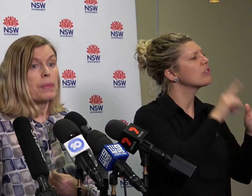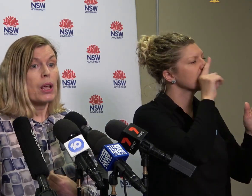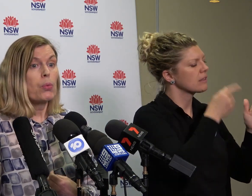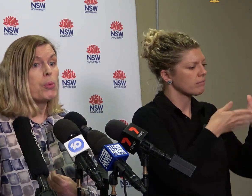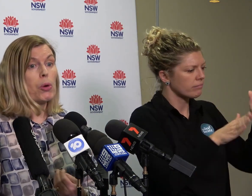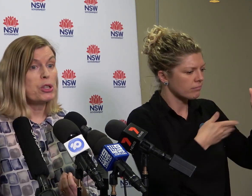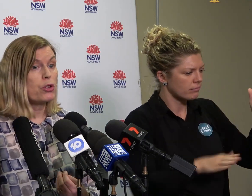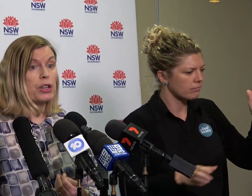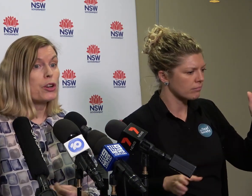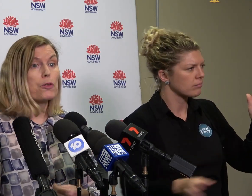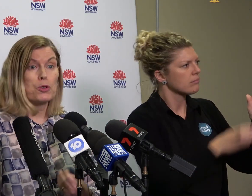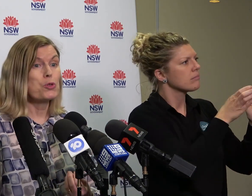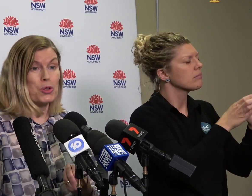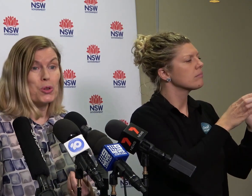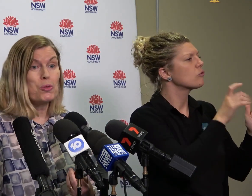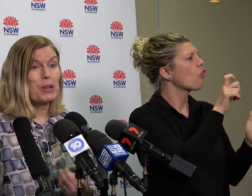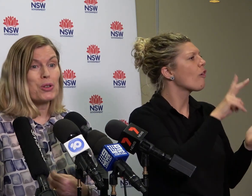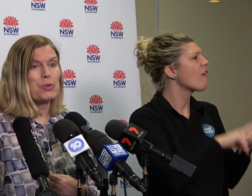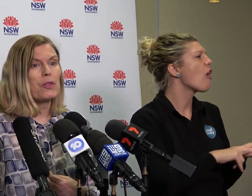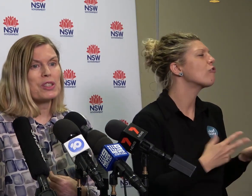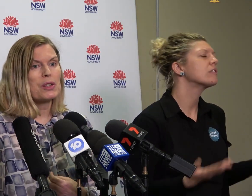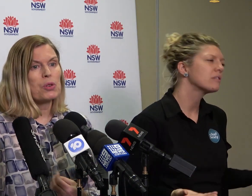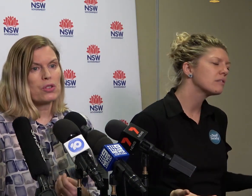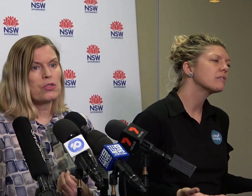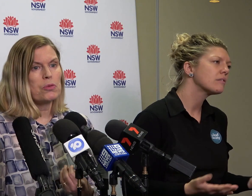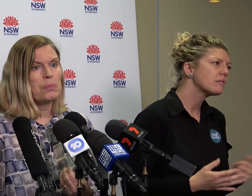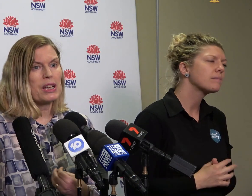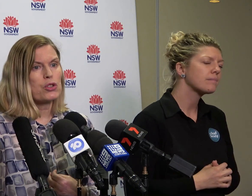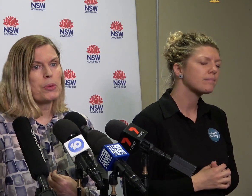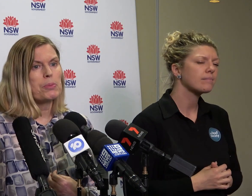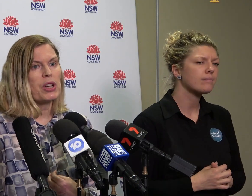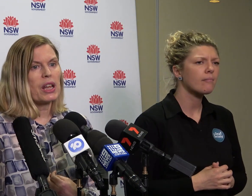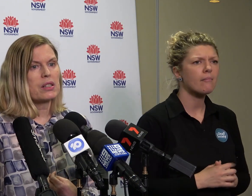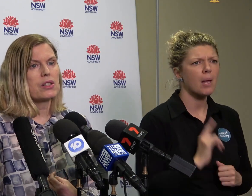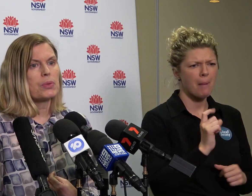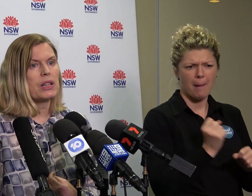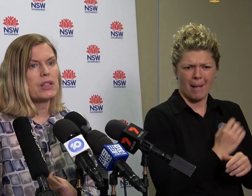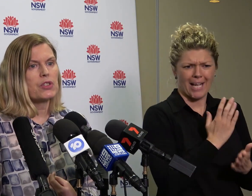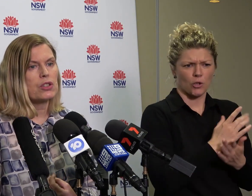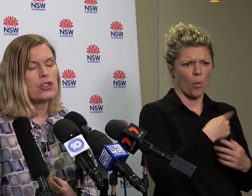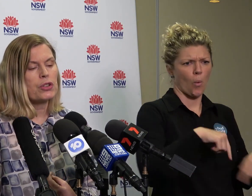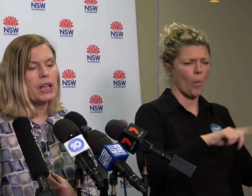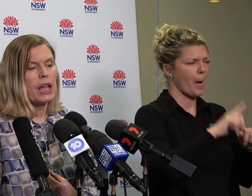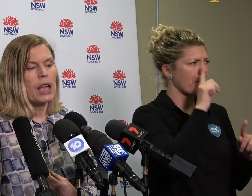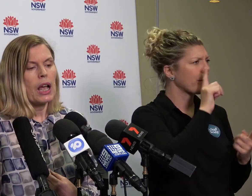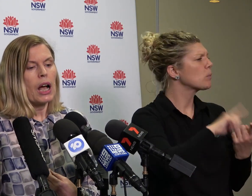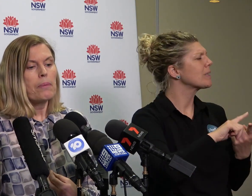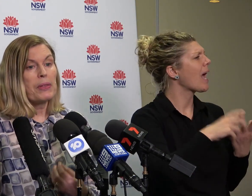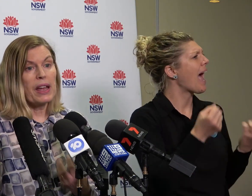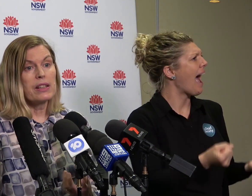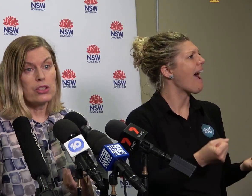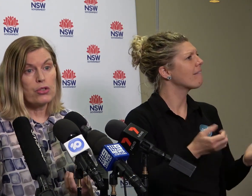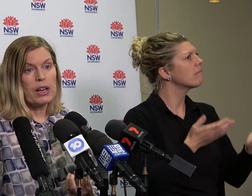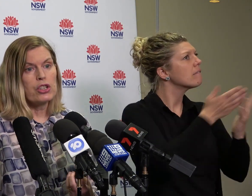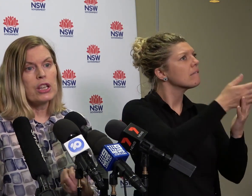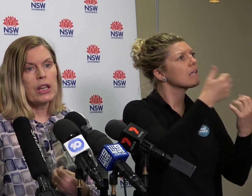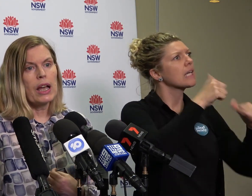required. We won't be turning it off too soon because we obviously want to make sure people get access to elective surgery, but that is a